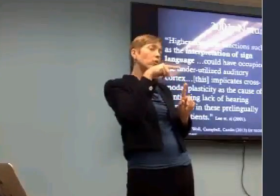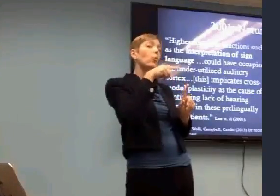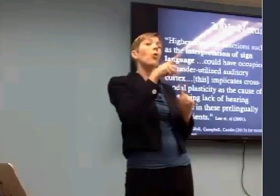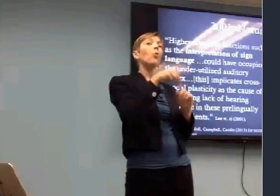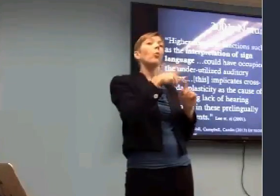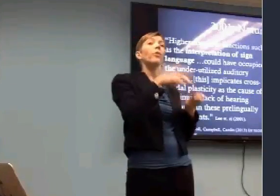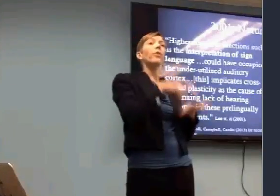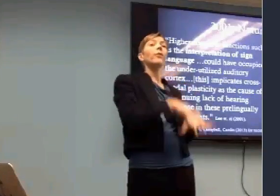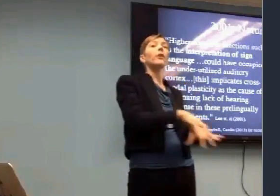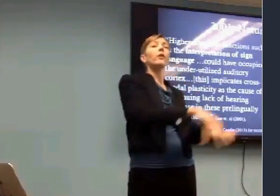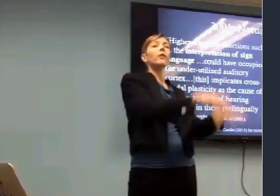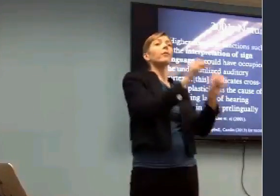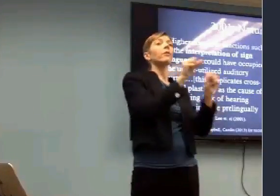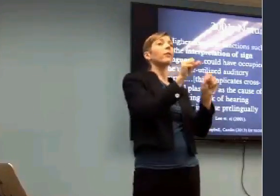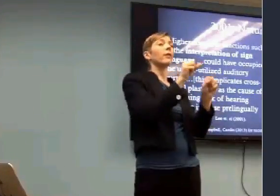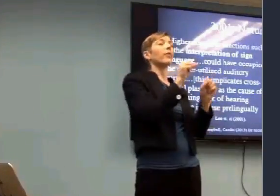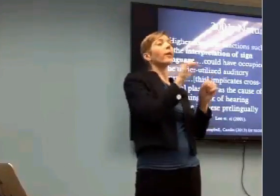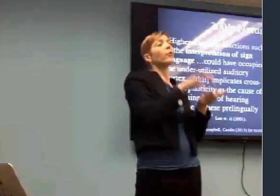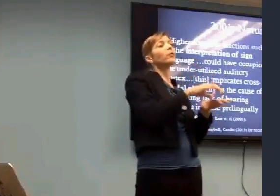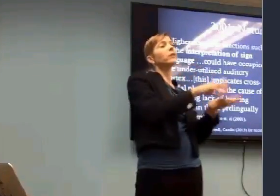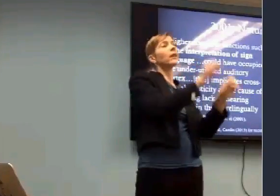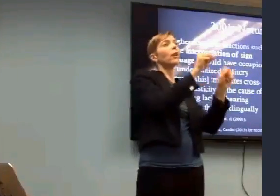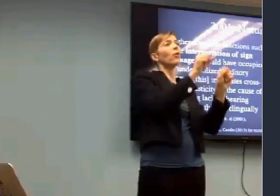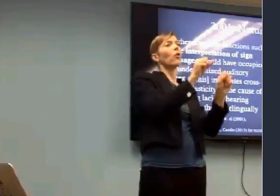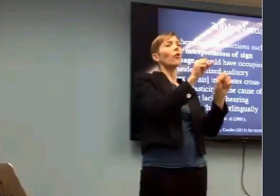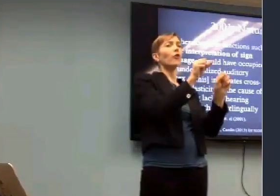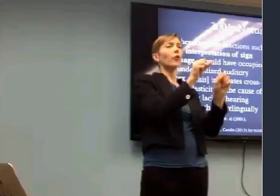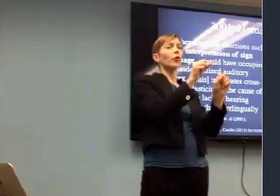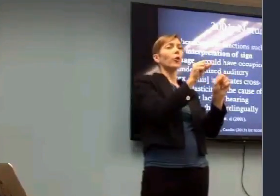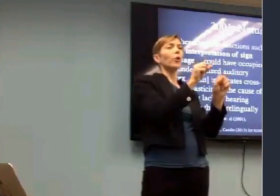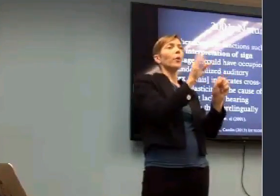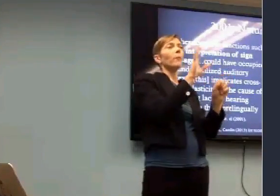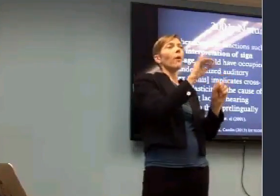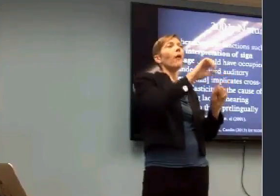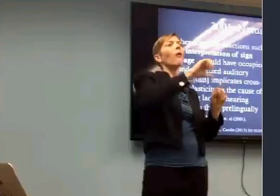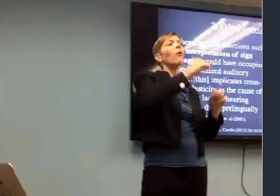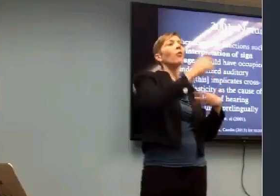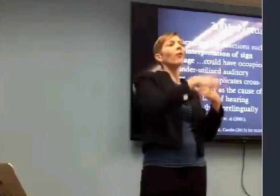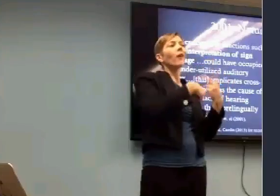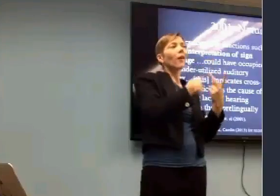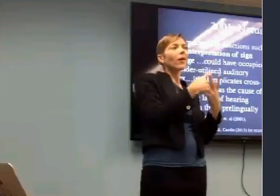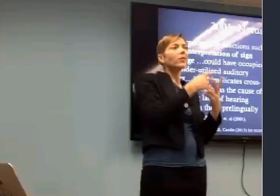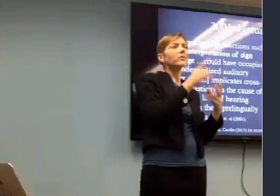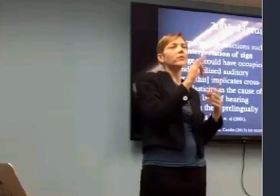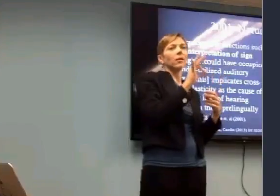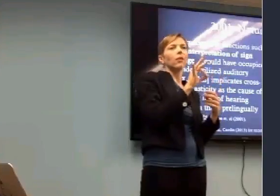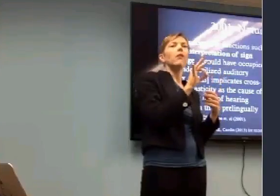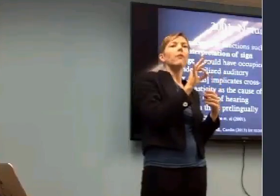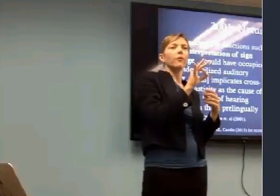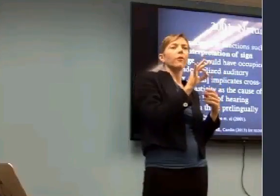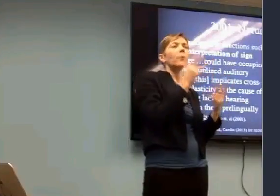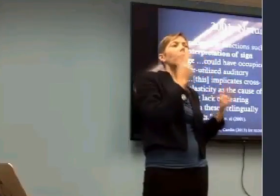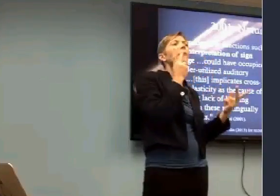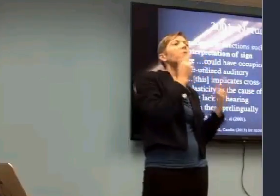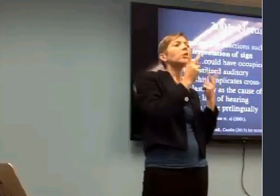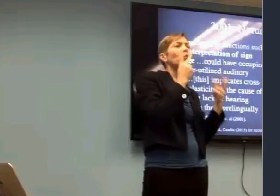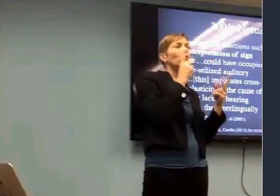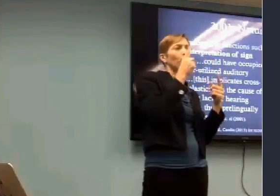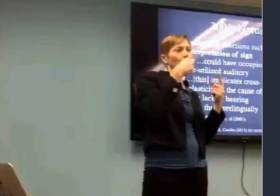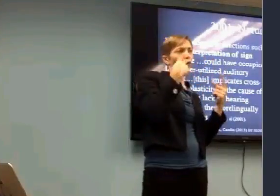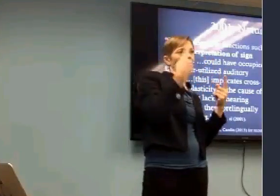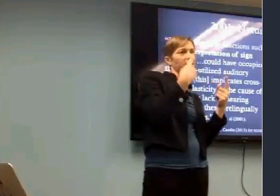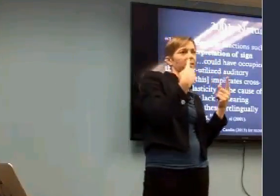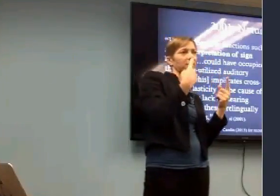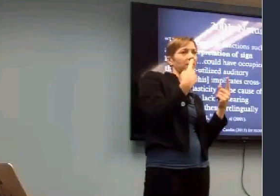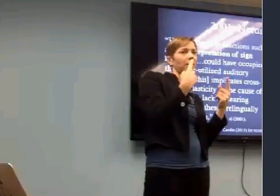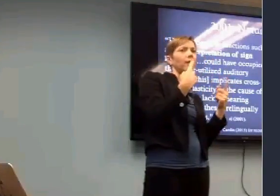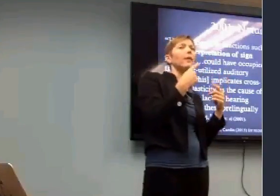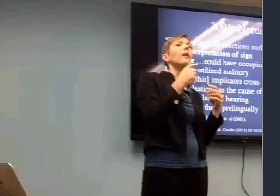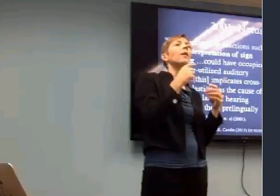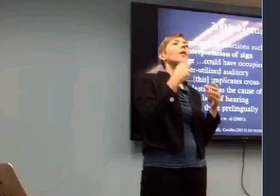used for auditory signals will be taken over by other types of visual